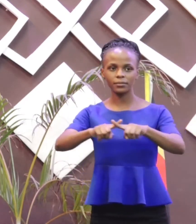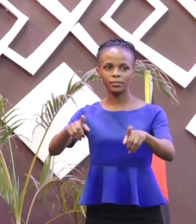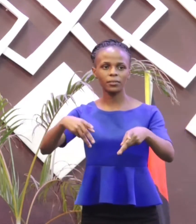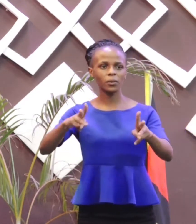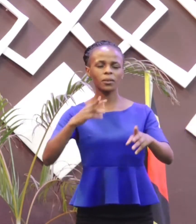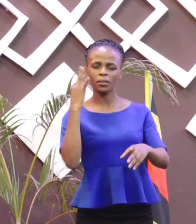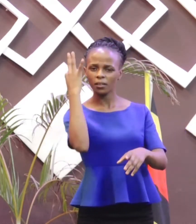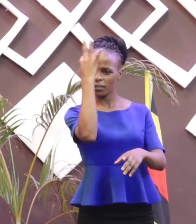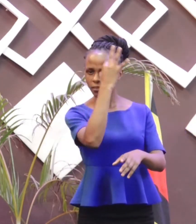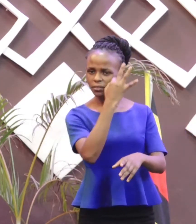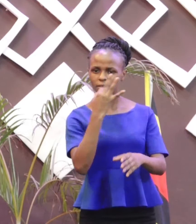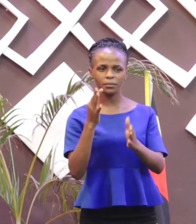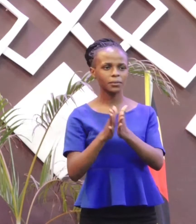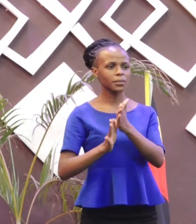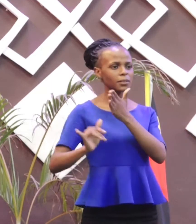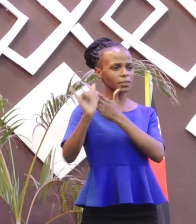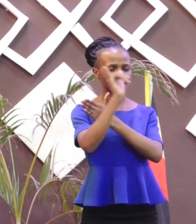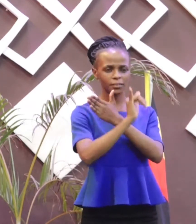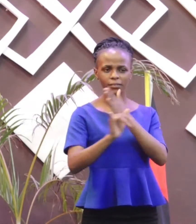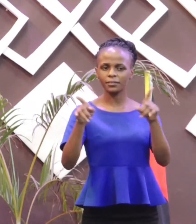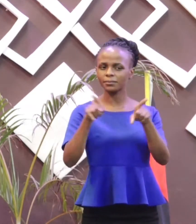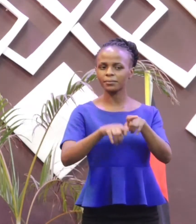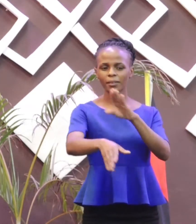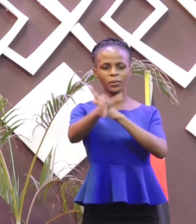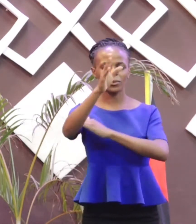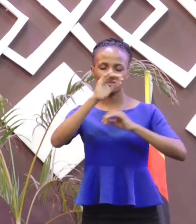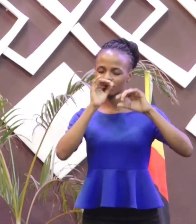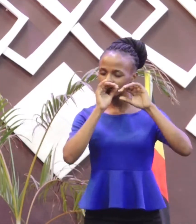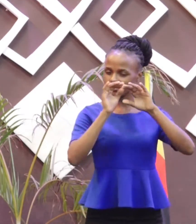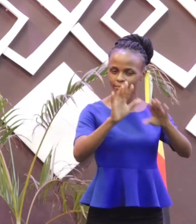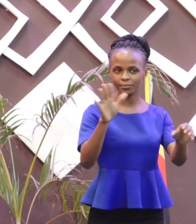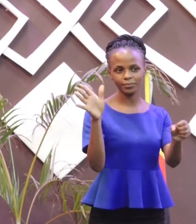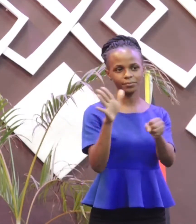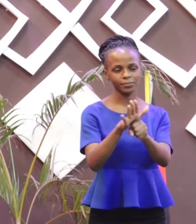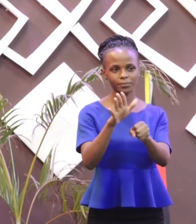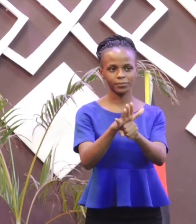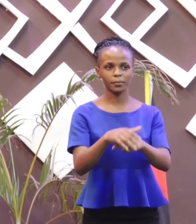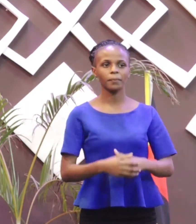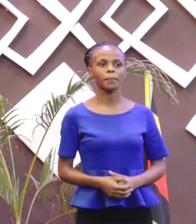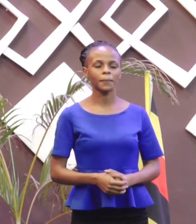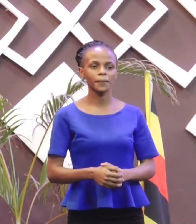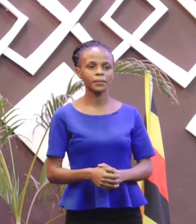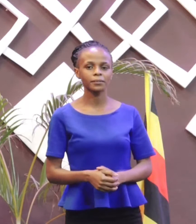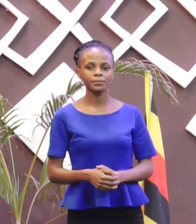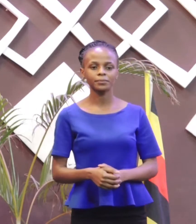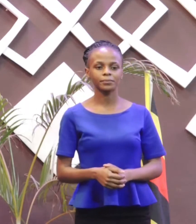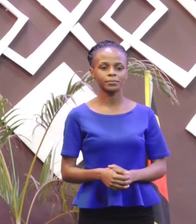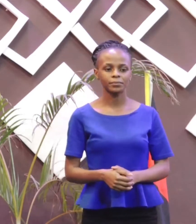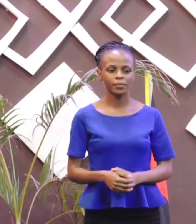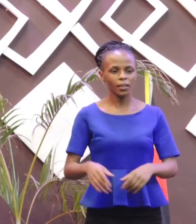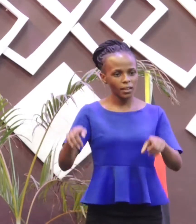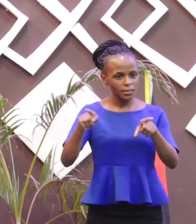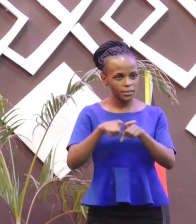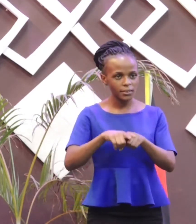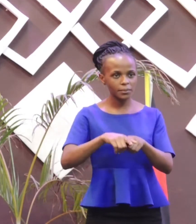Facebook, mukama bawomukisa. Those on the different media platforms, YouTube, Zoom, Facebook, may God bless you.